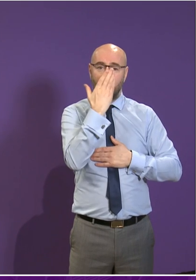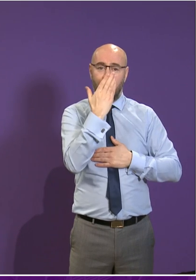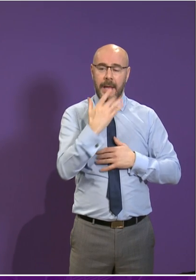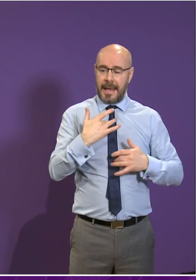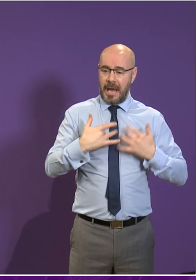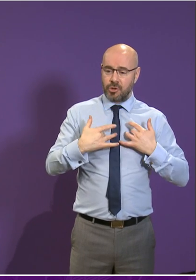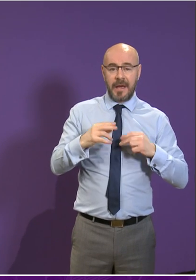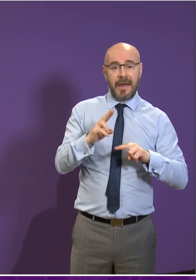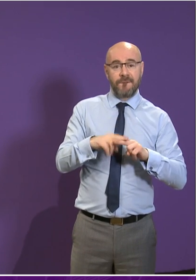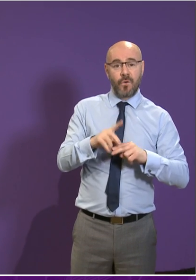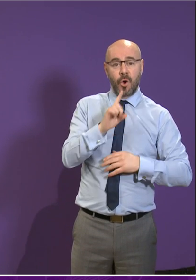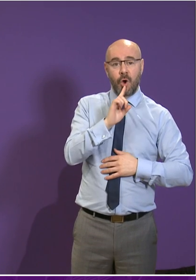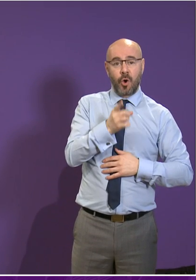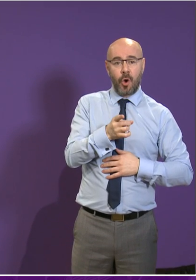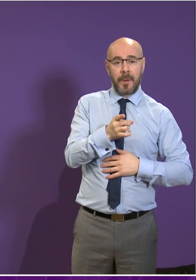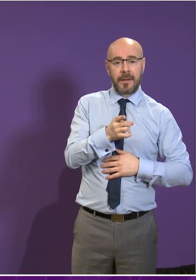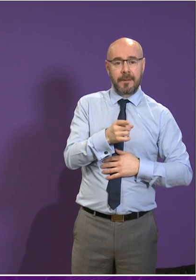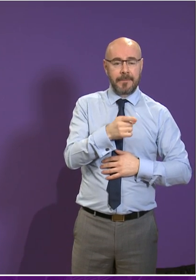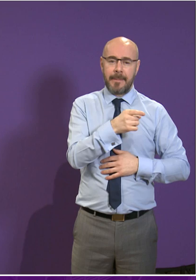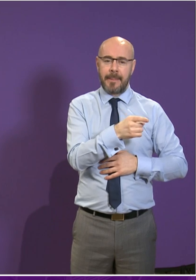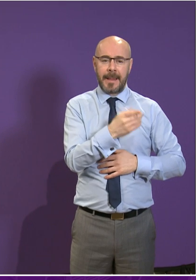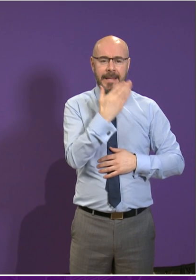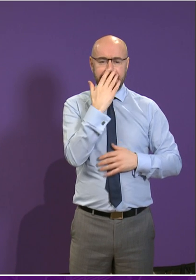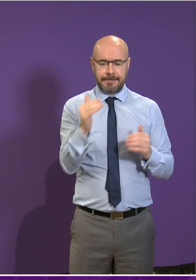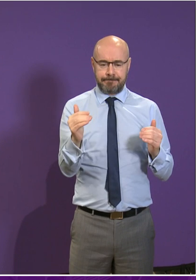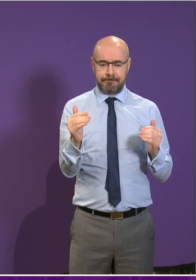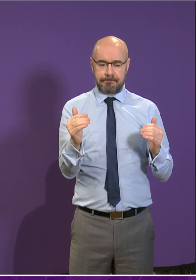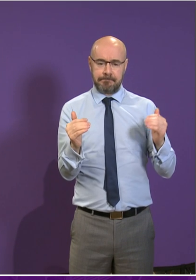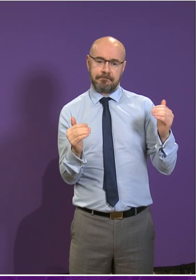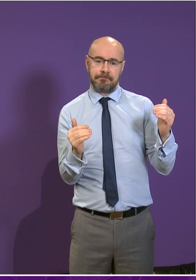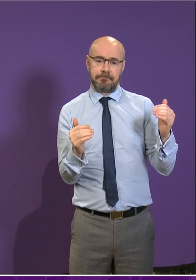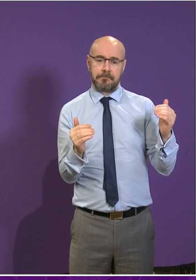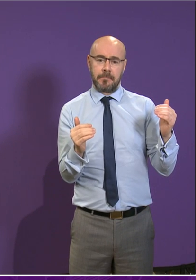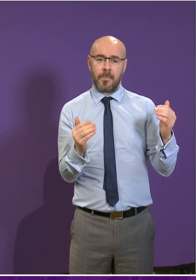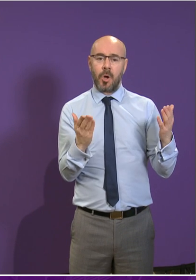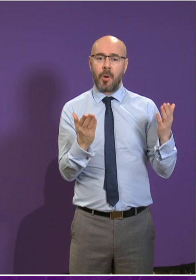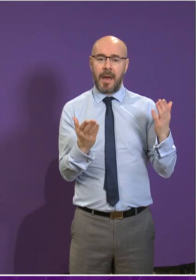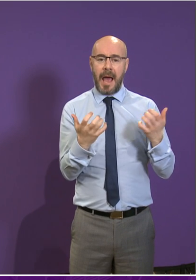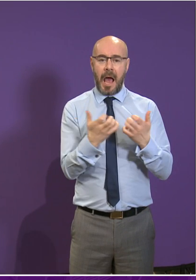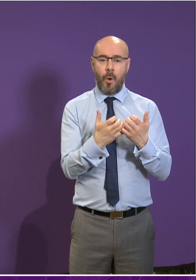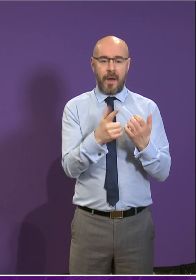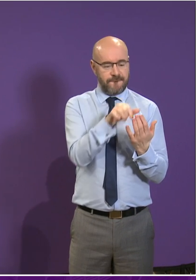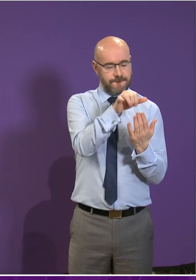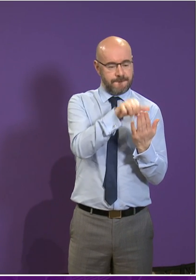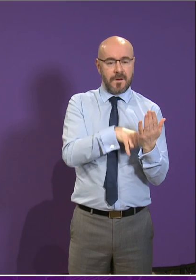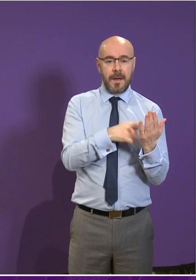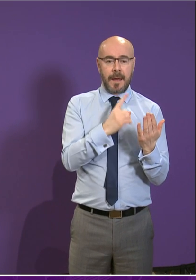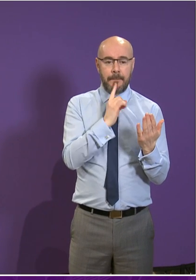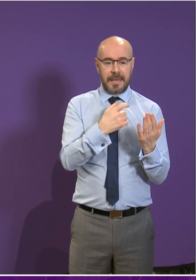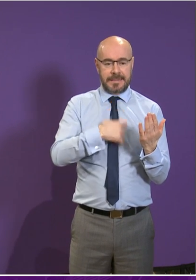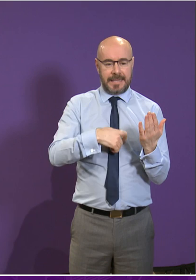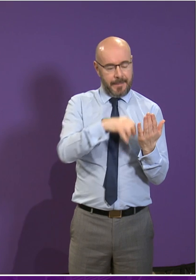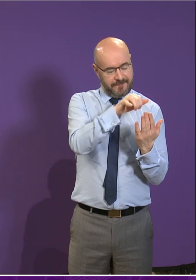that the private schools seem to have this kind of slight edge in regard to how they maybe fill out the form. Well, presumably it's not